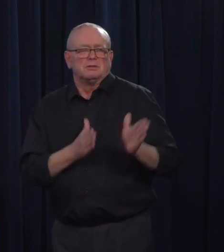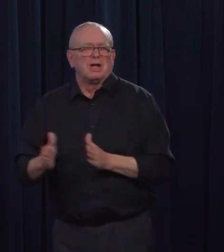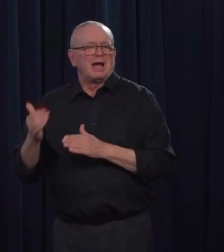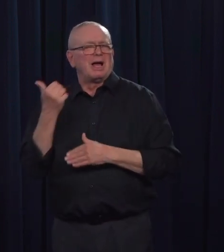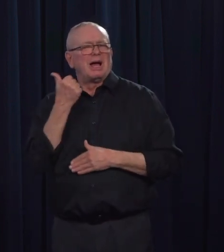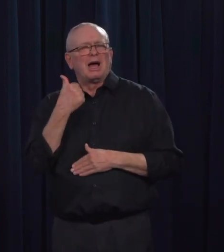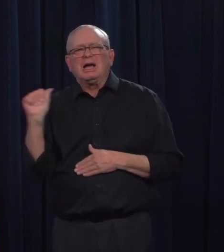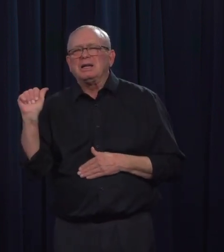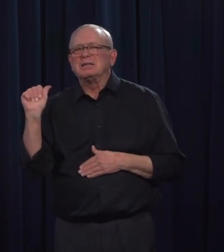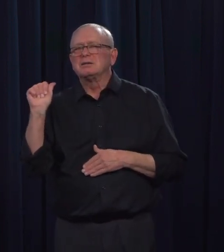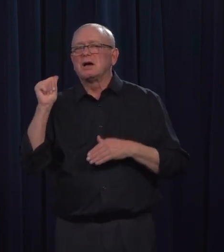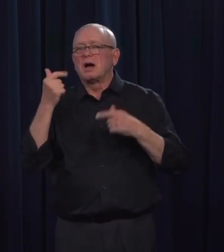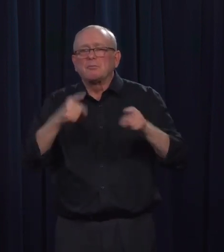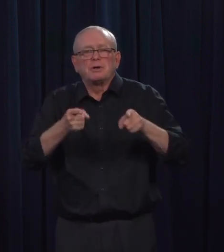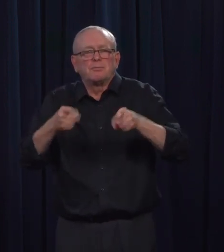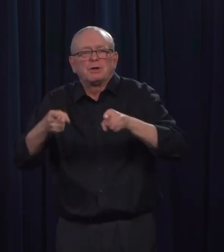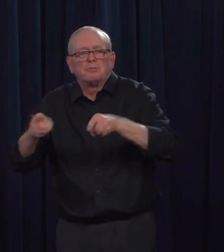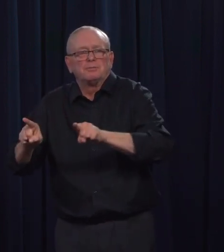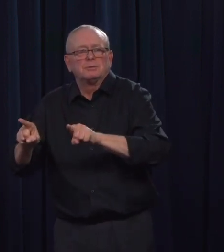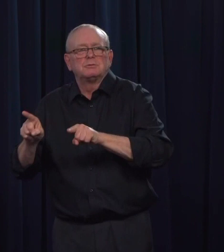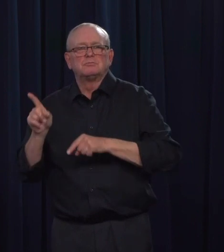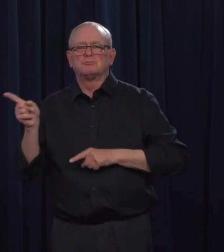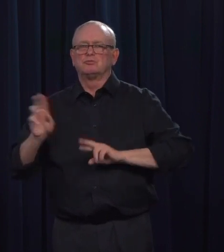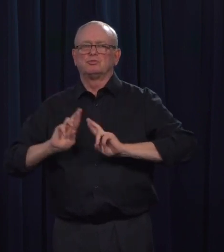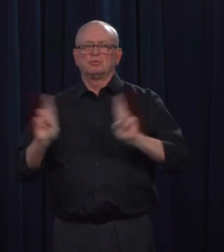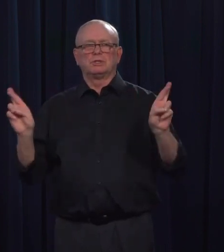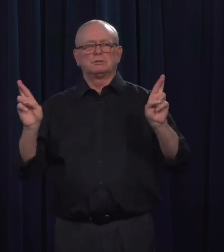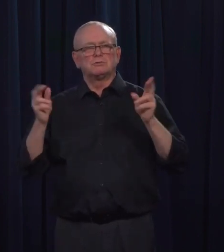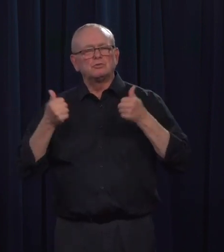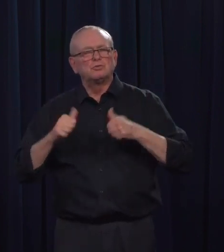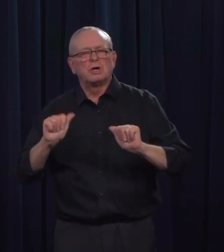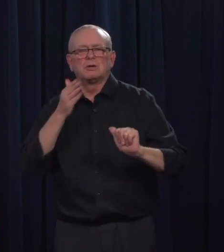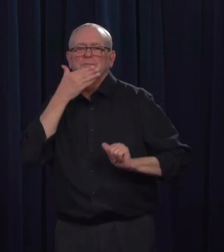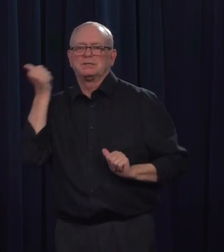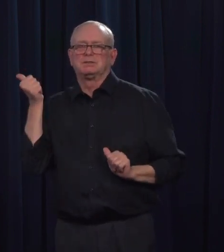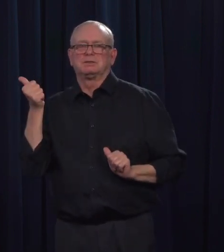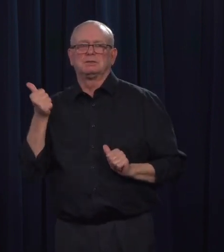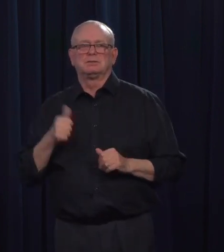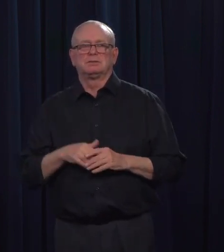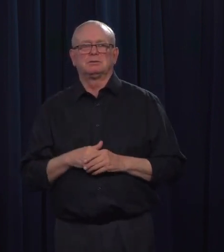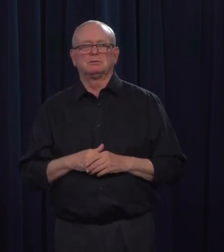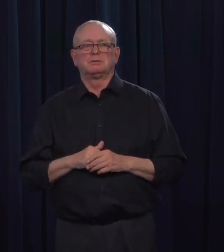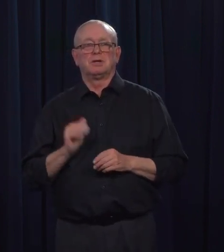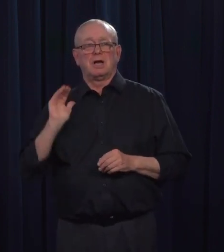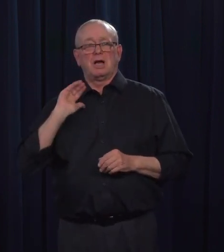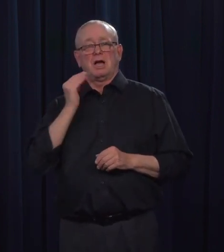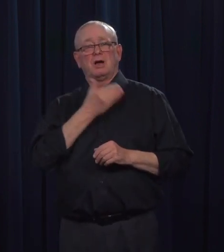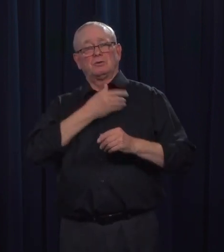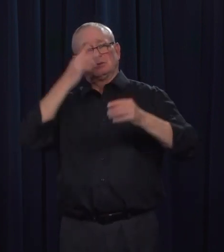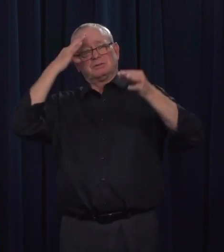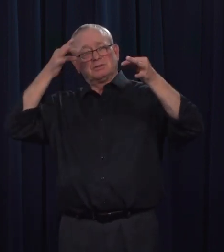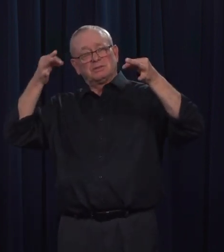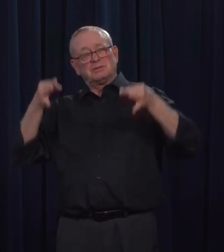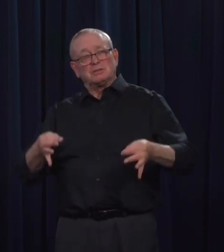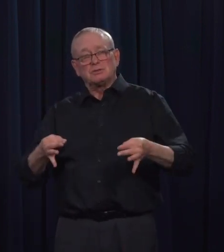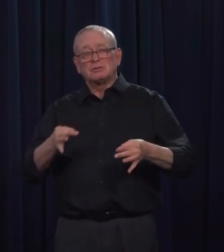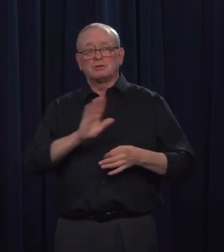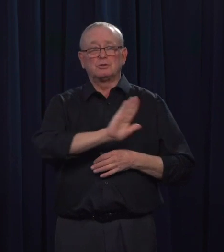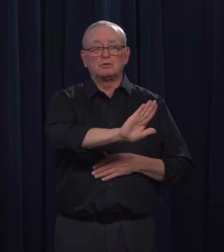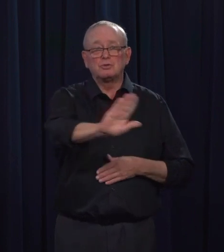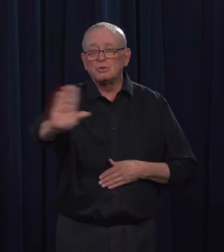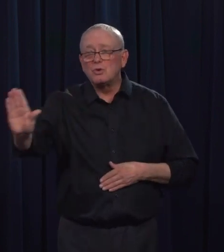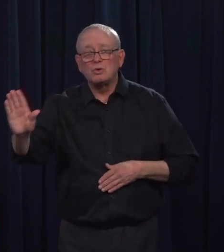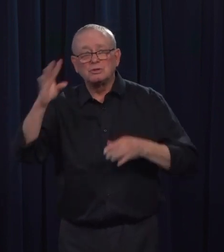continue to remind all Albertans that their decisions, our decisions, will impact our health and the health of everyone around